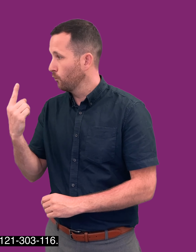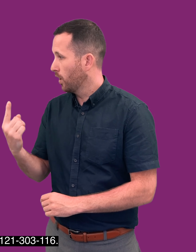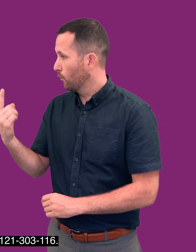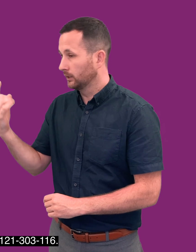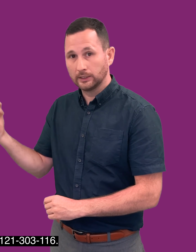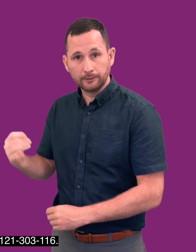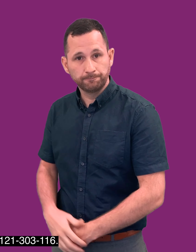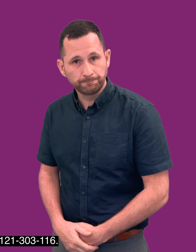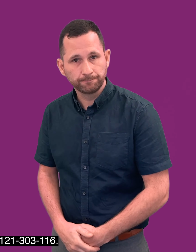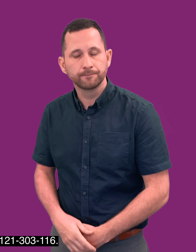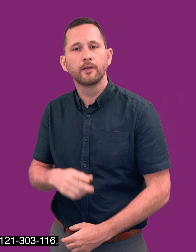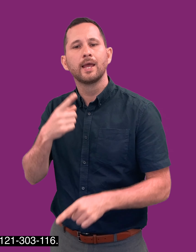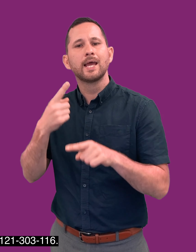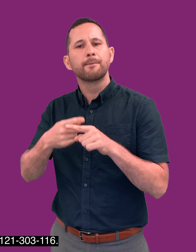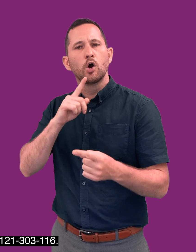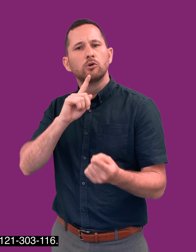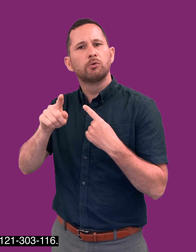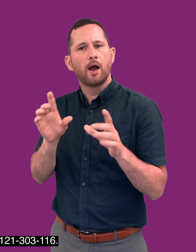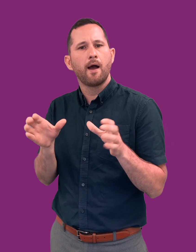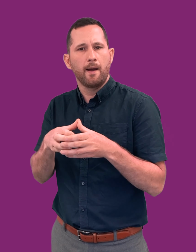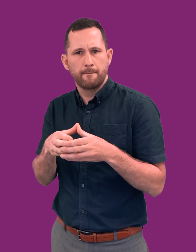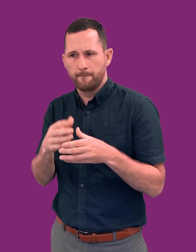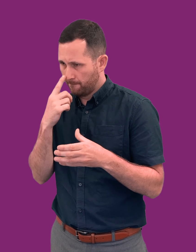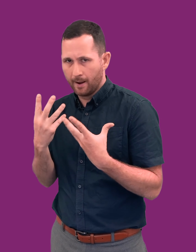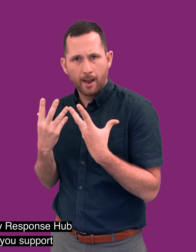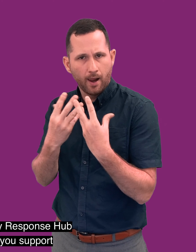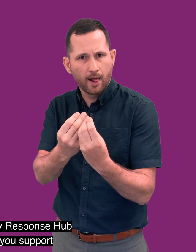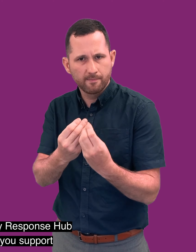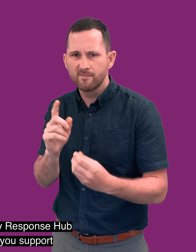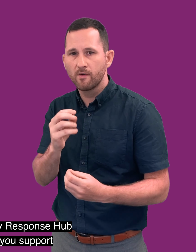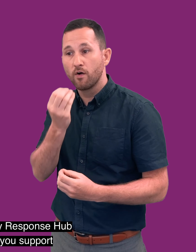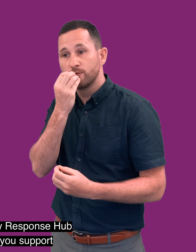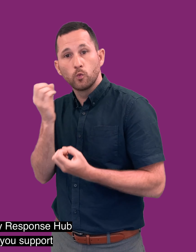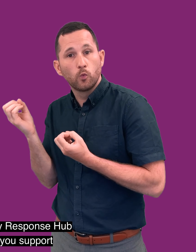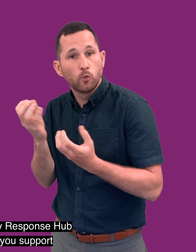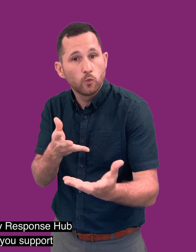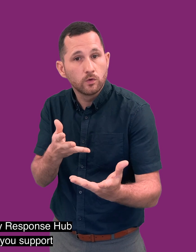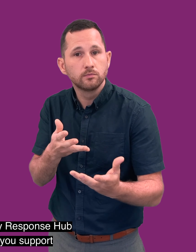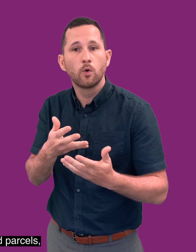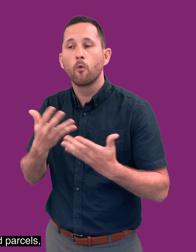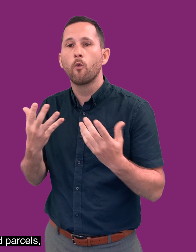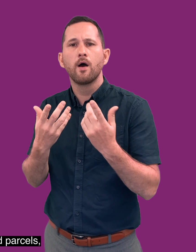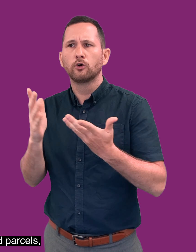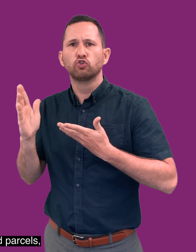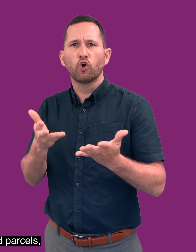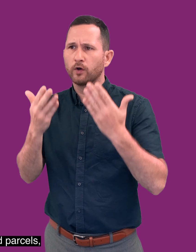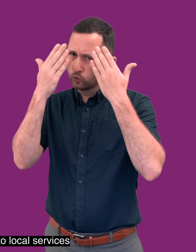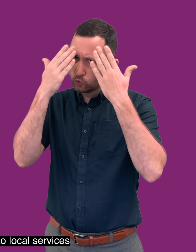Number is 0121 303 116. The Emergency Response Hub could offer you support with food